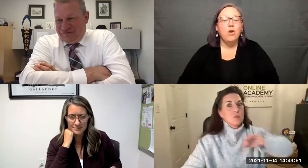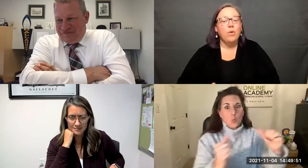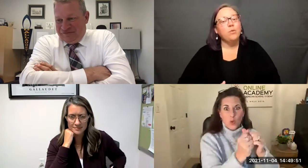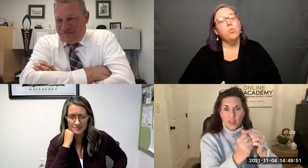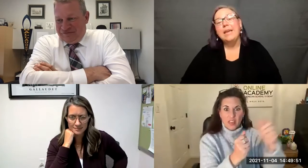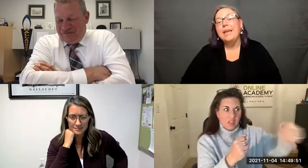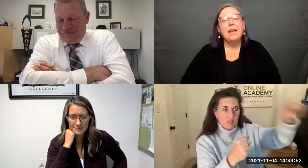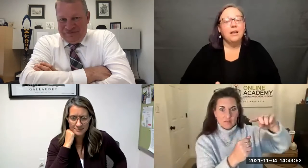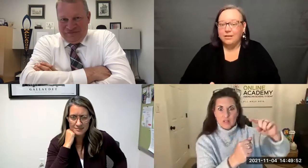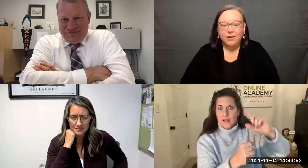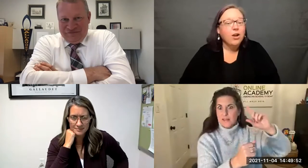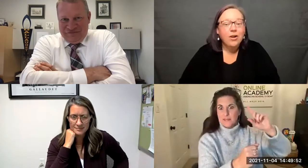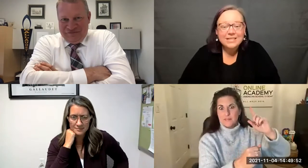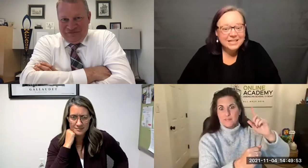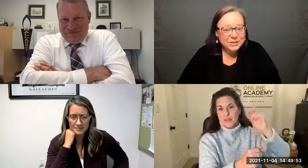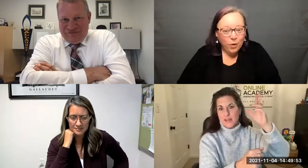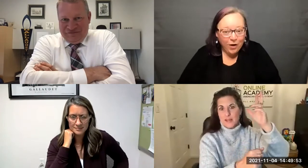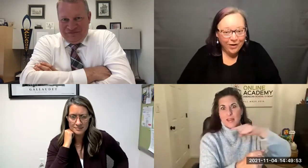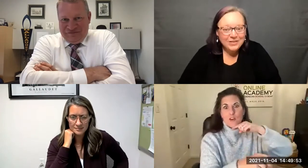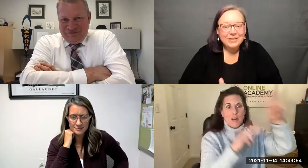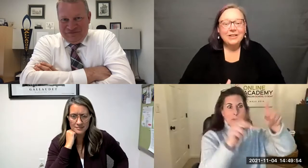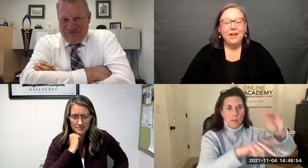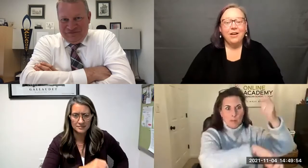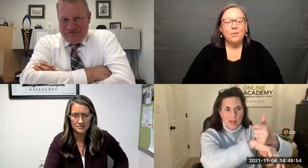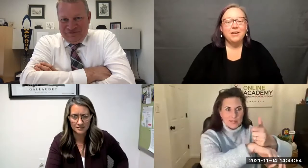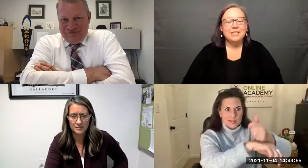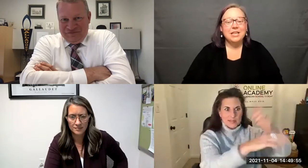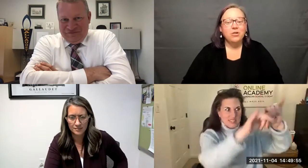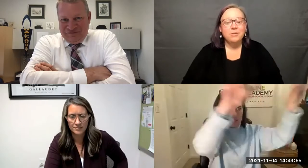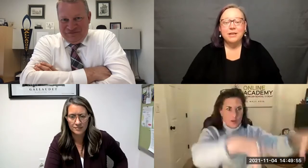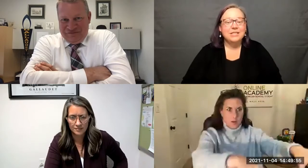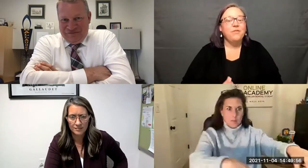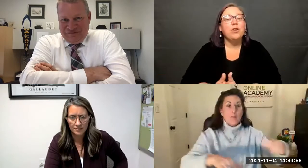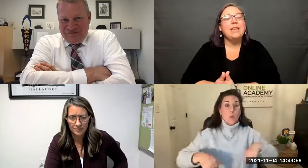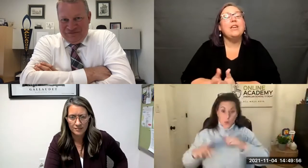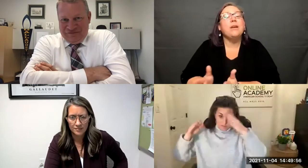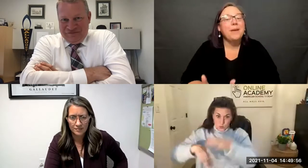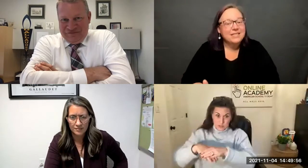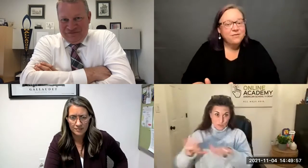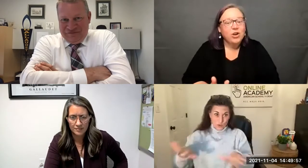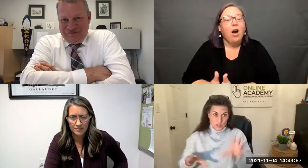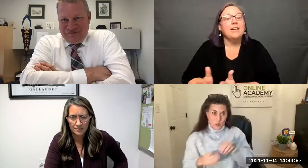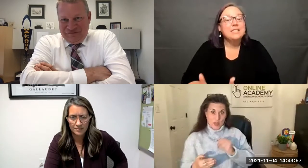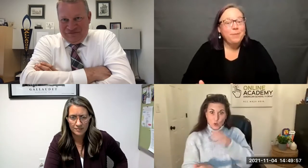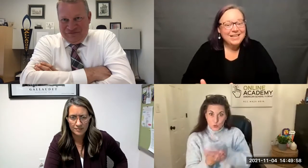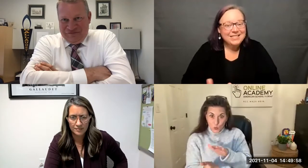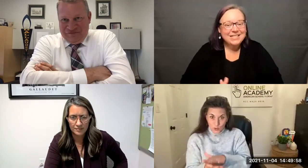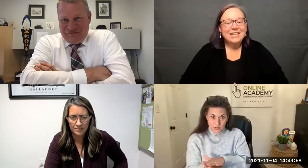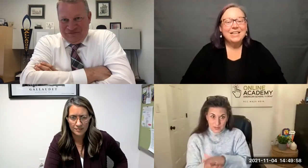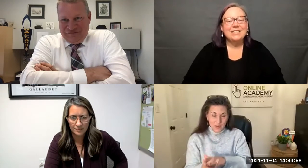and we knock our heads against a wall because the hearing, it's very hearing based, very autist based. And